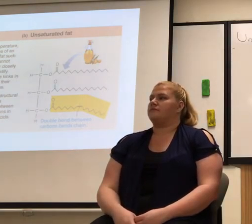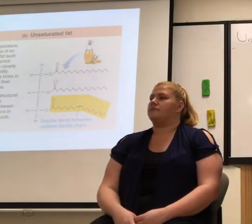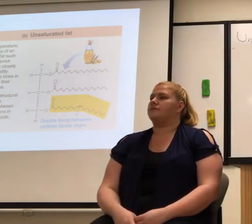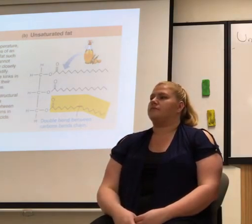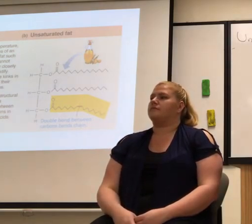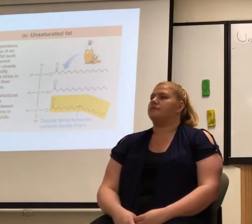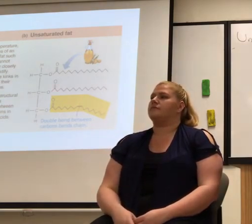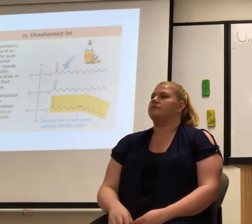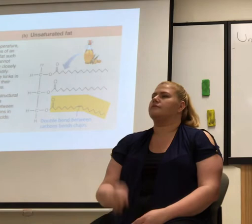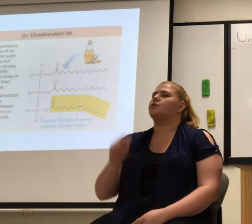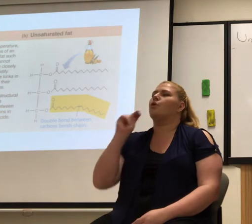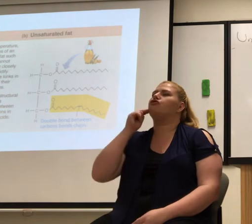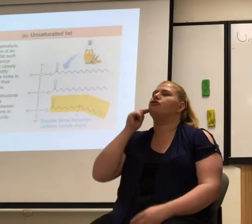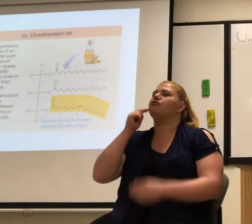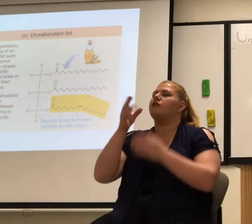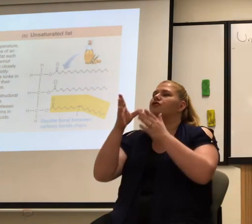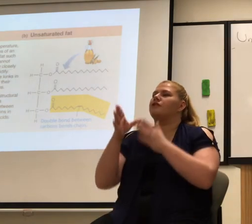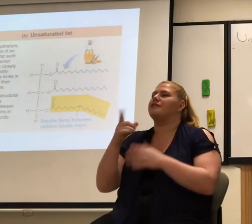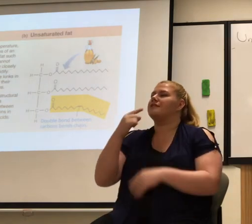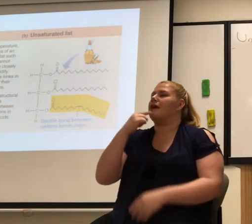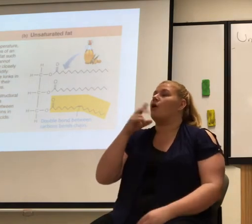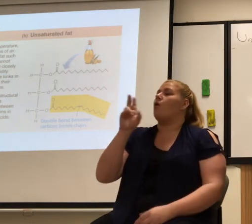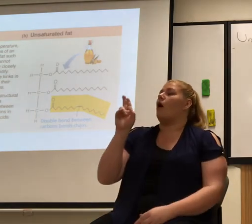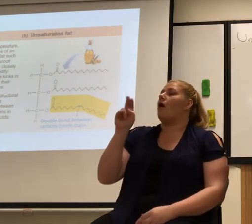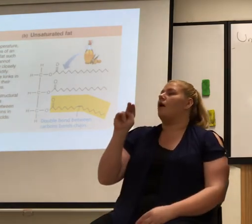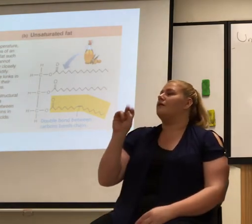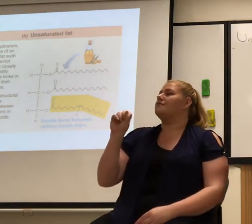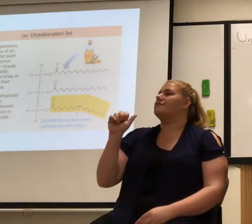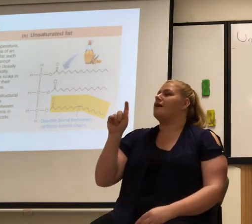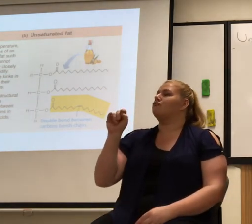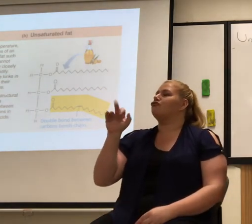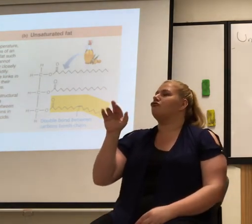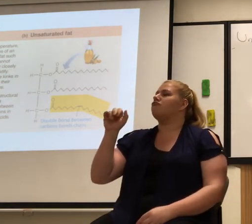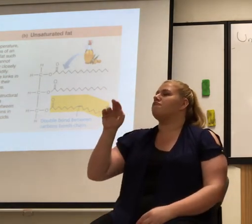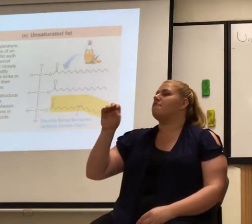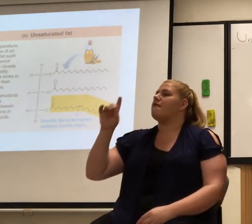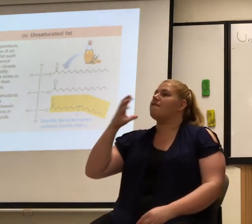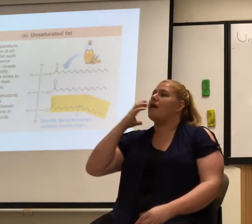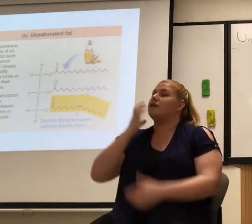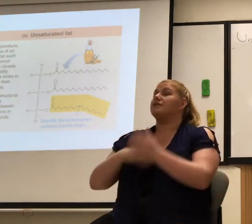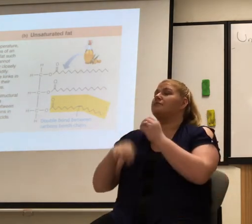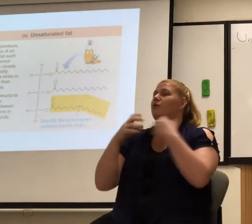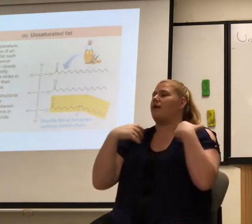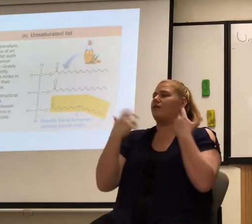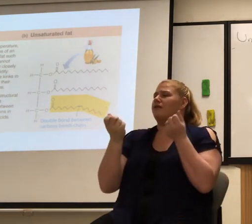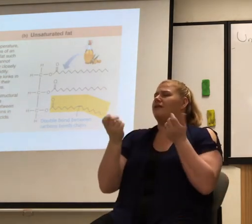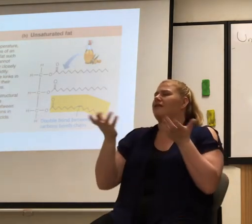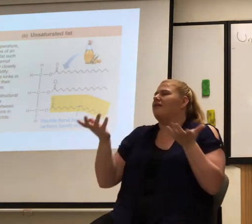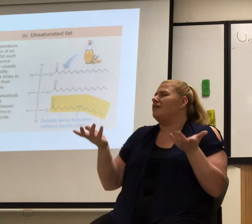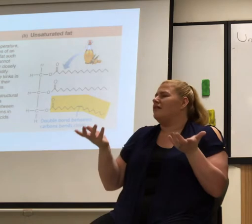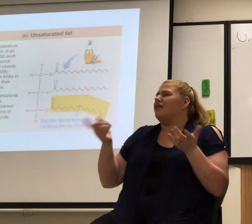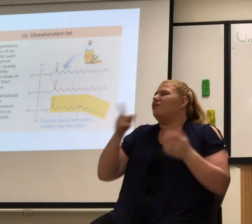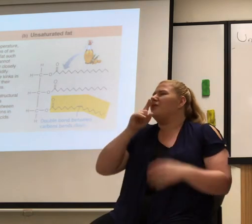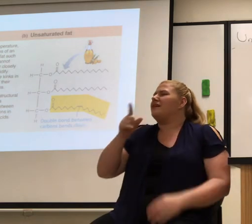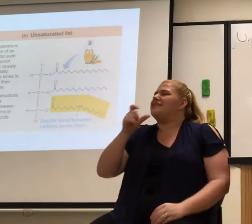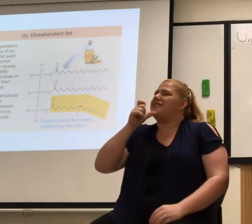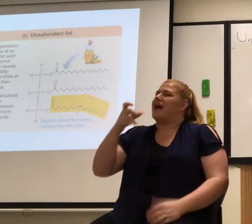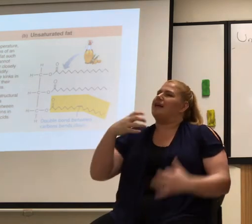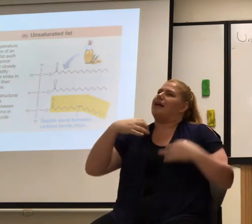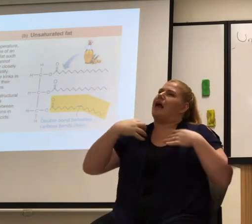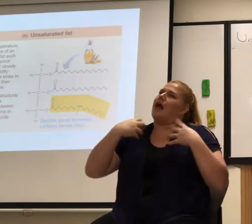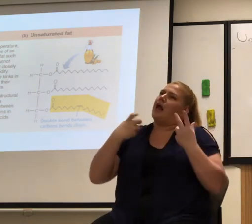Nutritionists say the unsaturated fats are more healthy. I think that's kind of a, I don't know if that's the best way to put it. They're not healthy. They're just